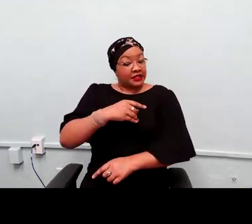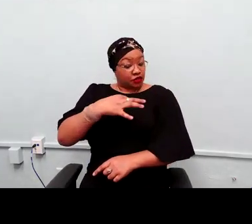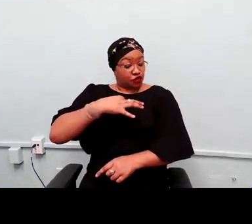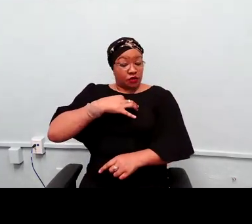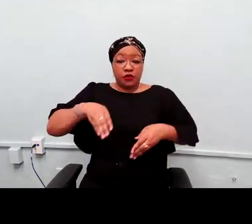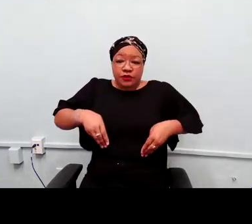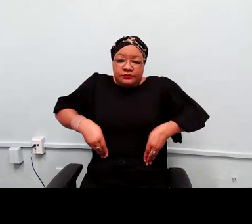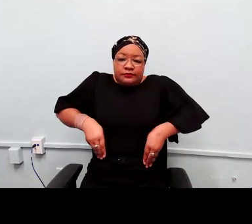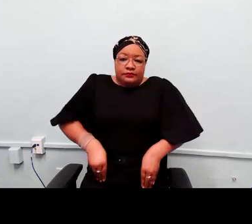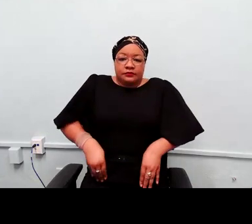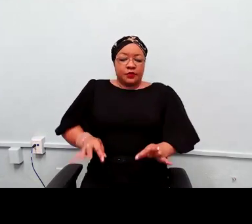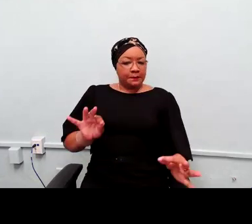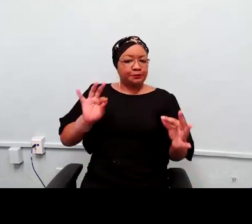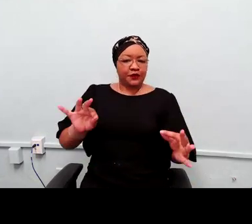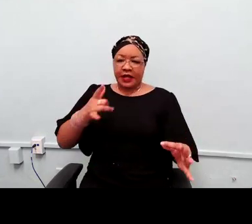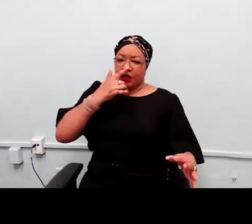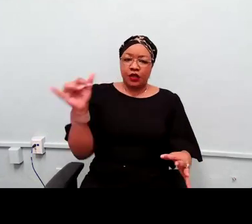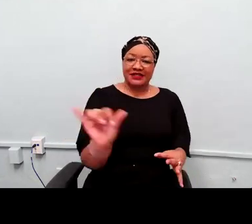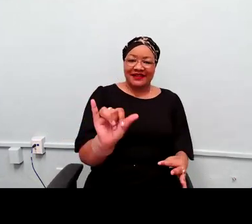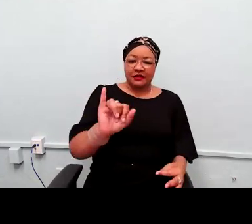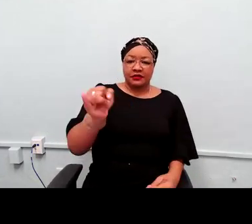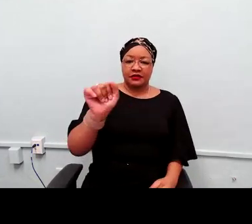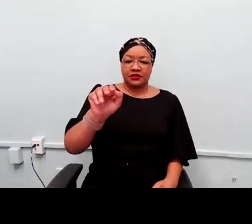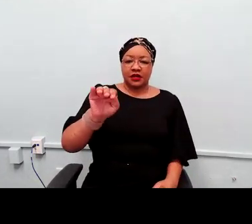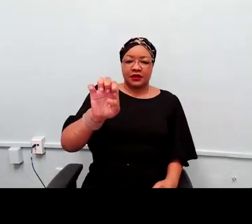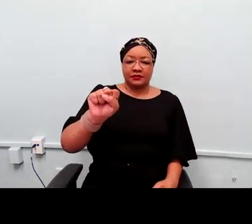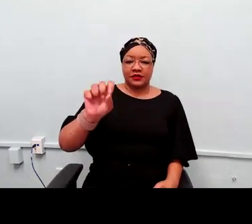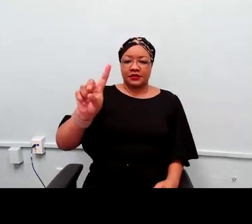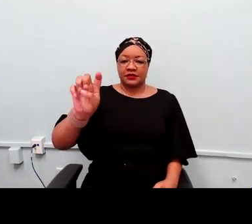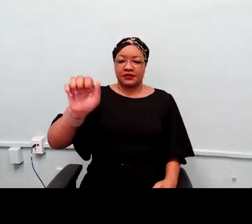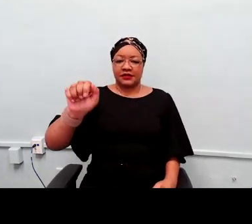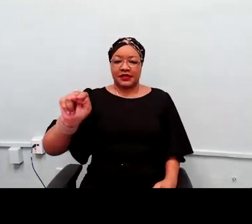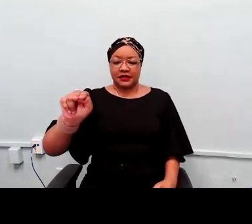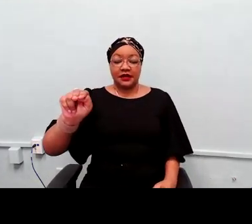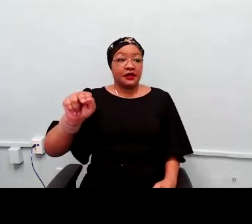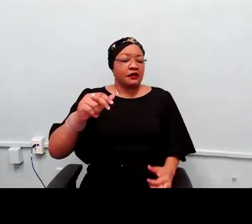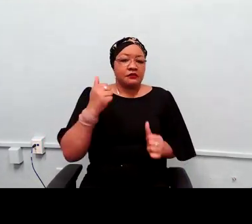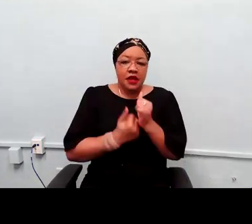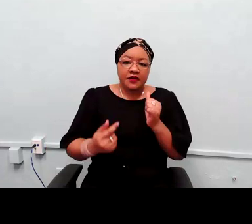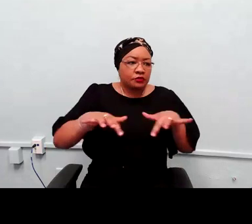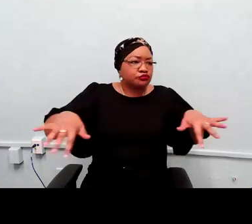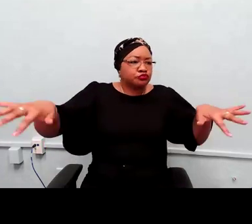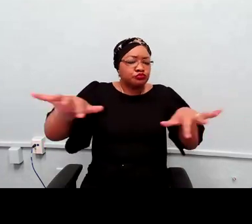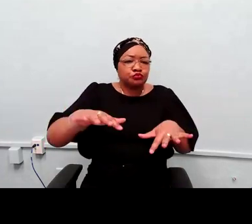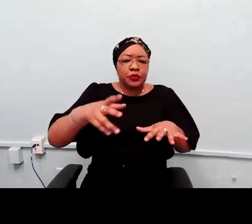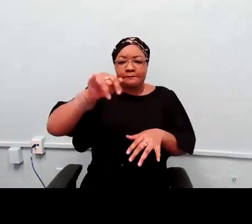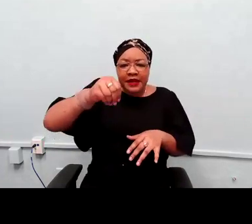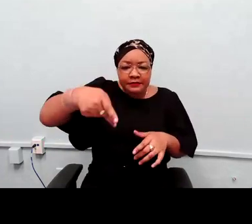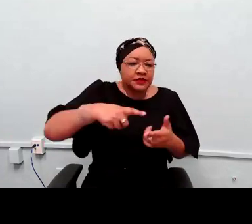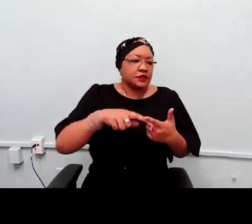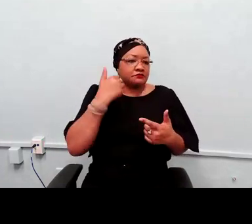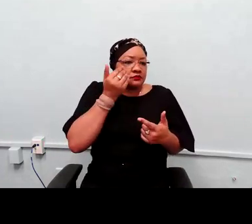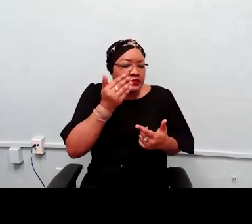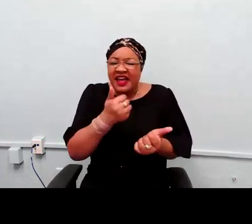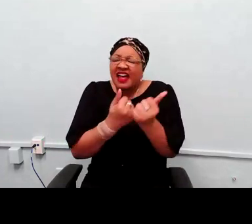Dean wannabe. The girls smoke, the pros smoke, the pimps smoke, the Johns smoke, the pigs smoke, the factory